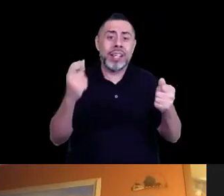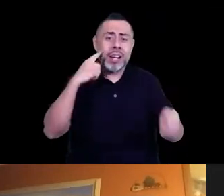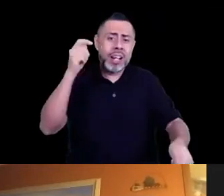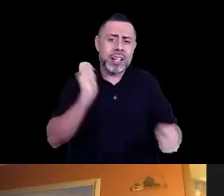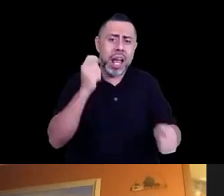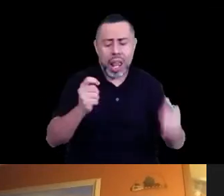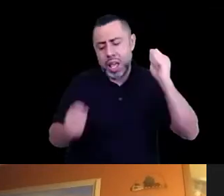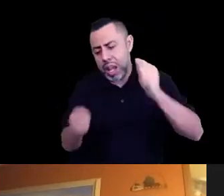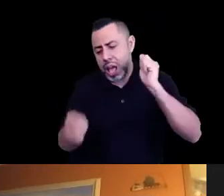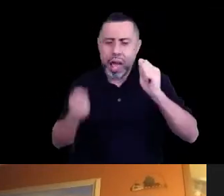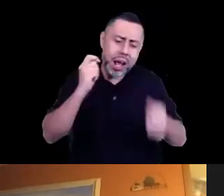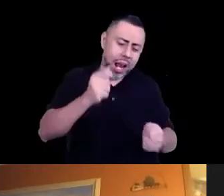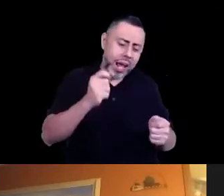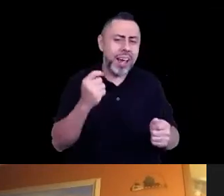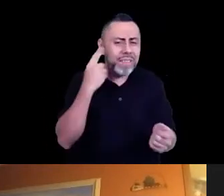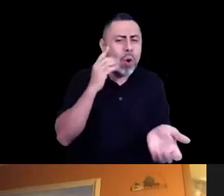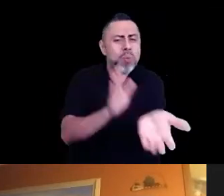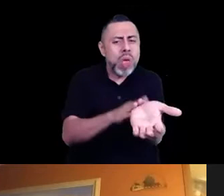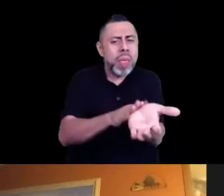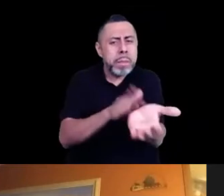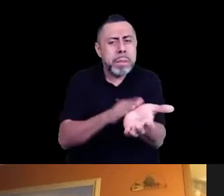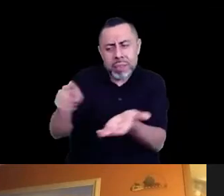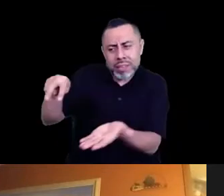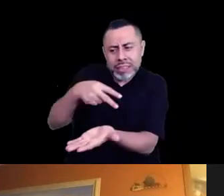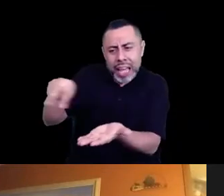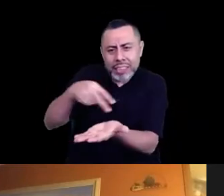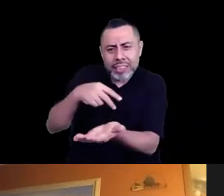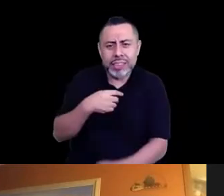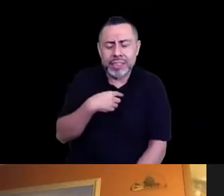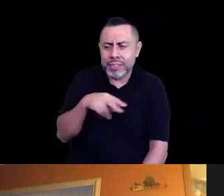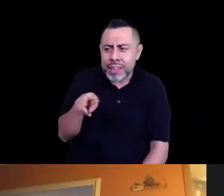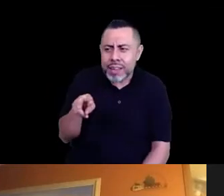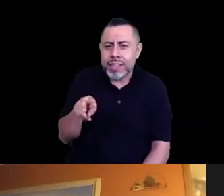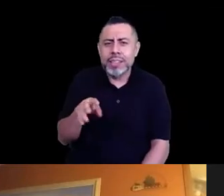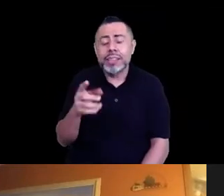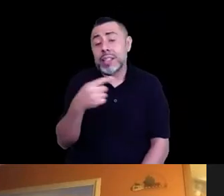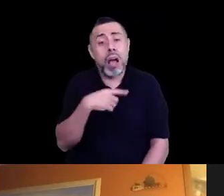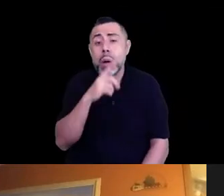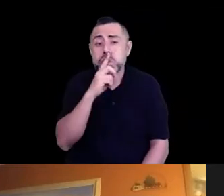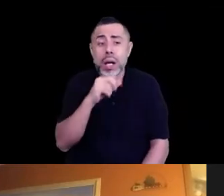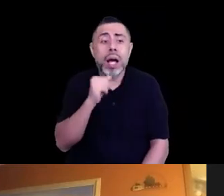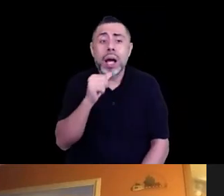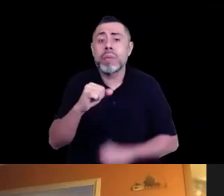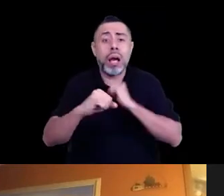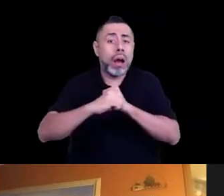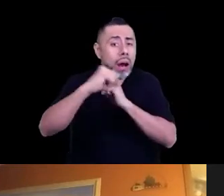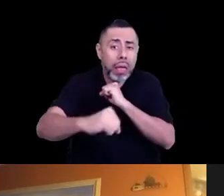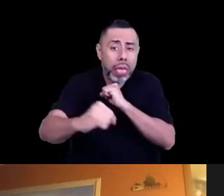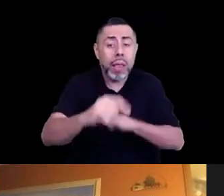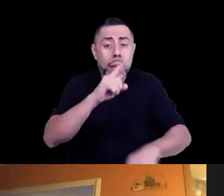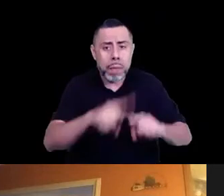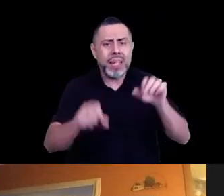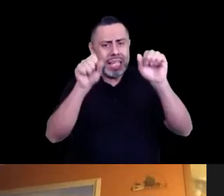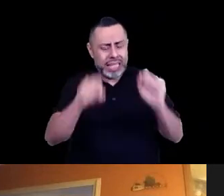to dance with. And I tell people, and this is not much of an exaggeration, that you could really see the difference